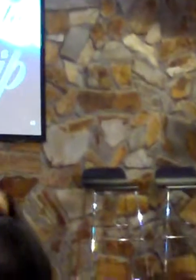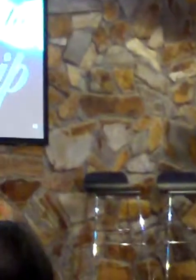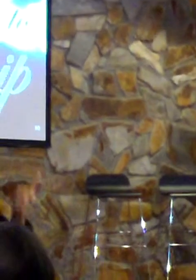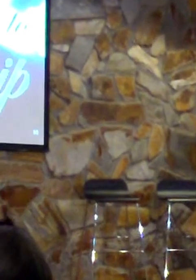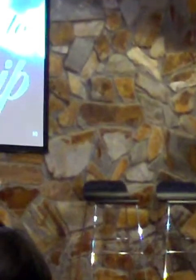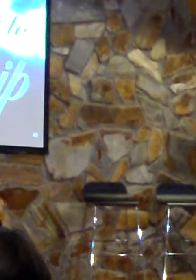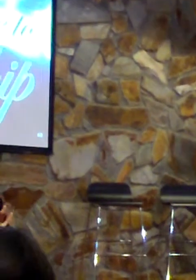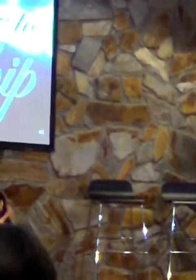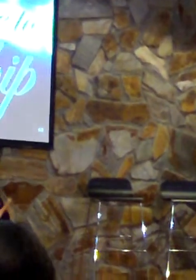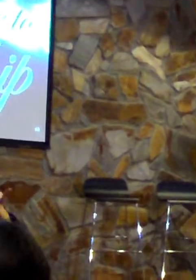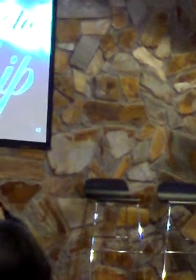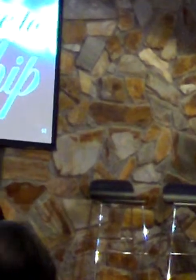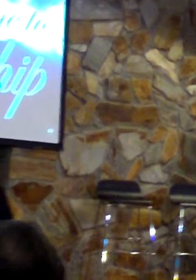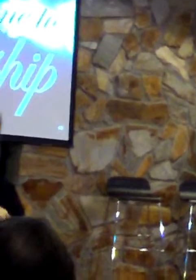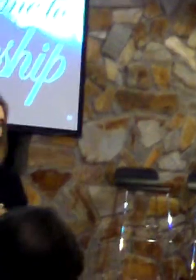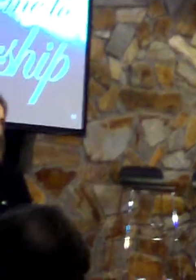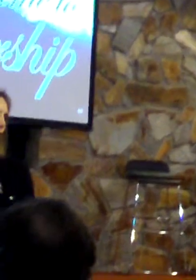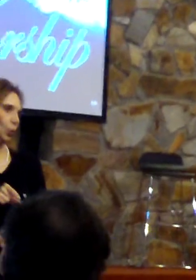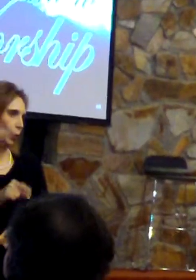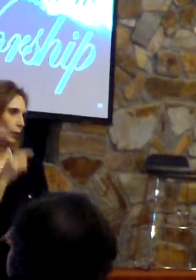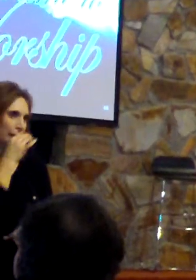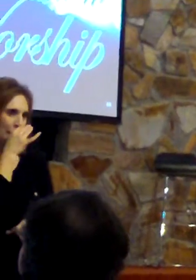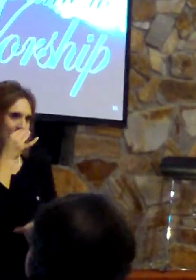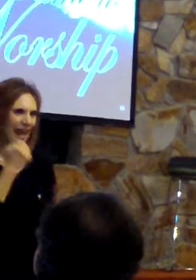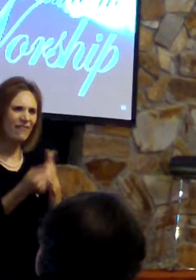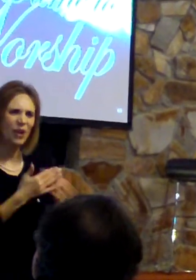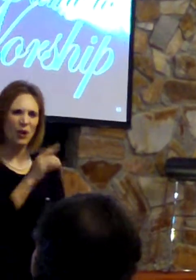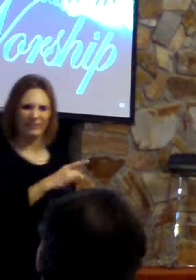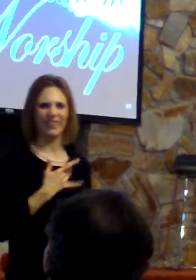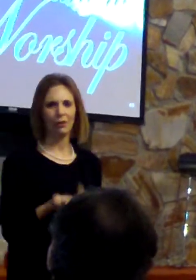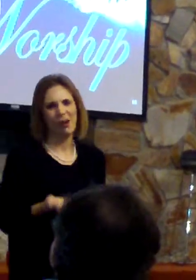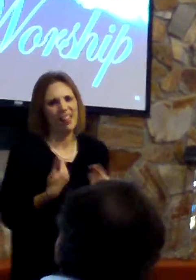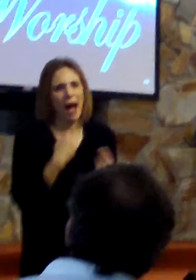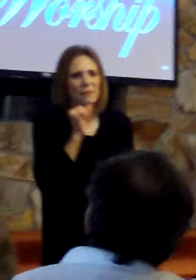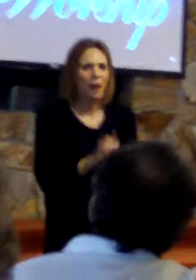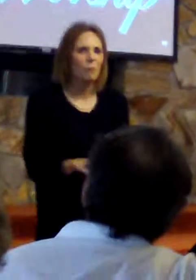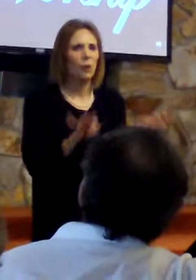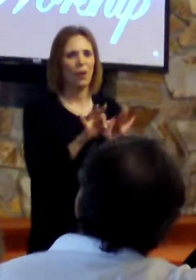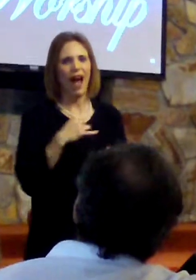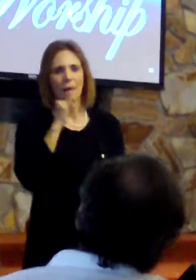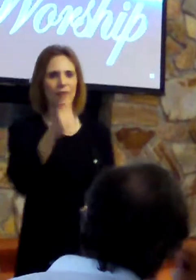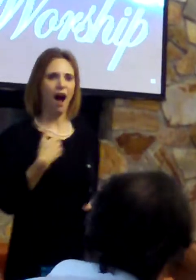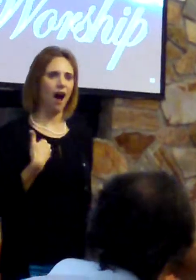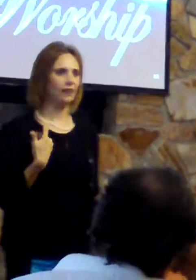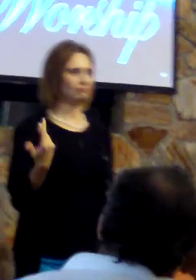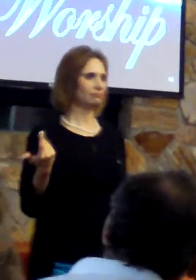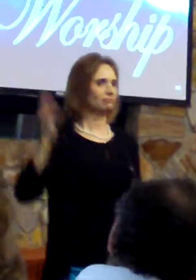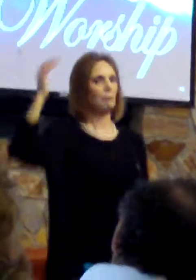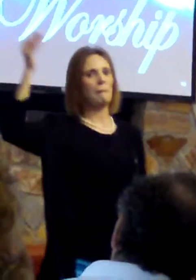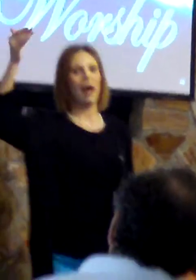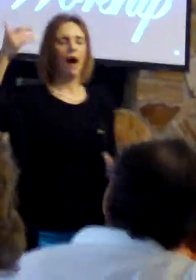I believe the message for the church this morning is that God desires to use you.